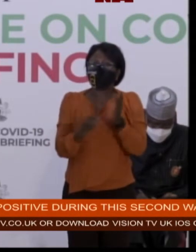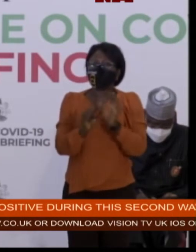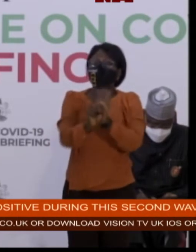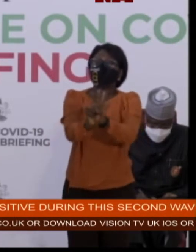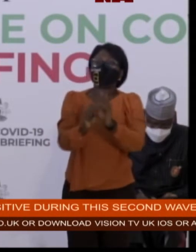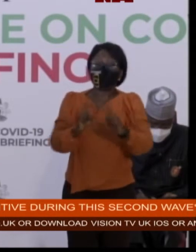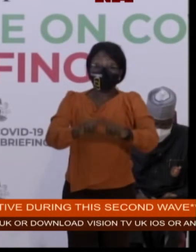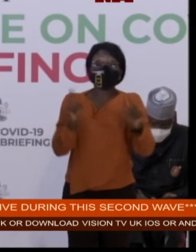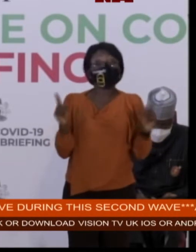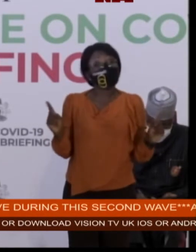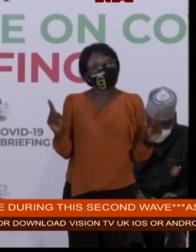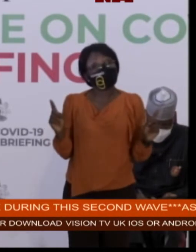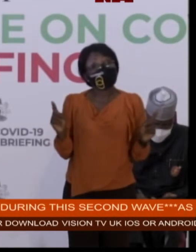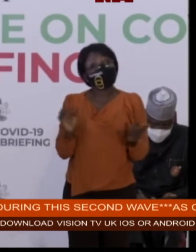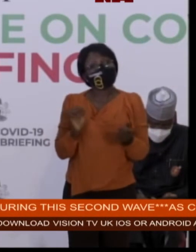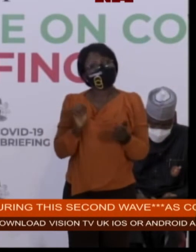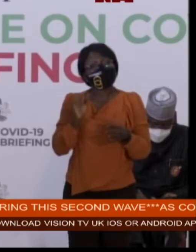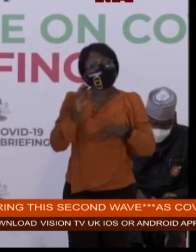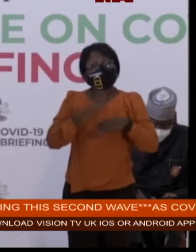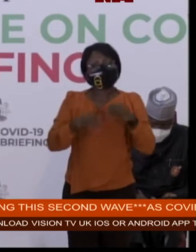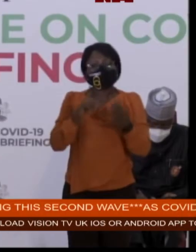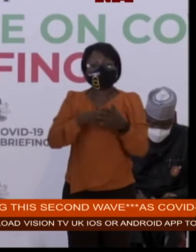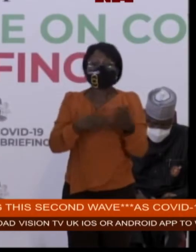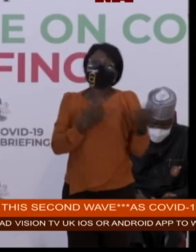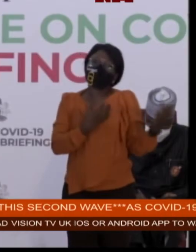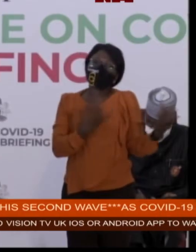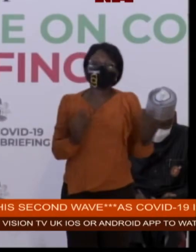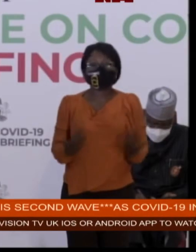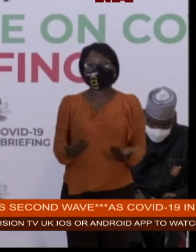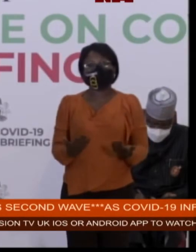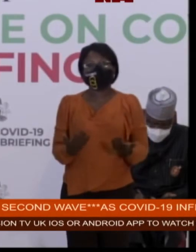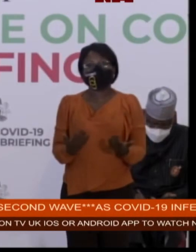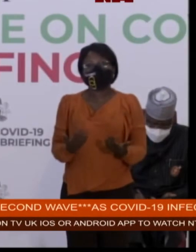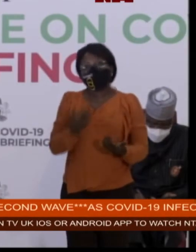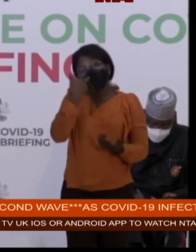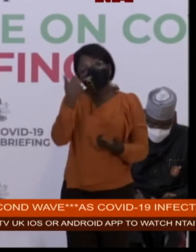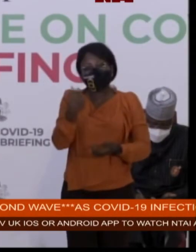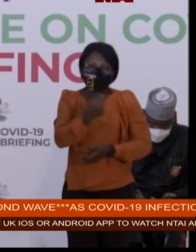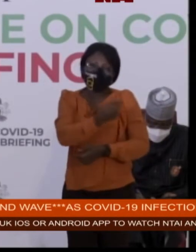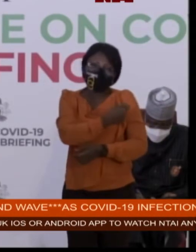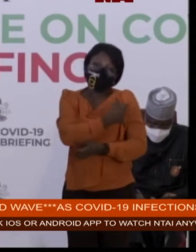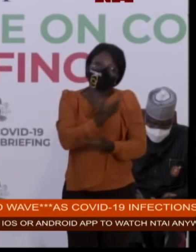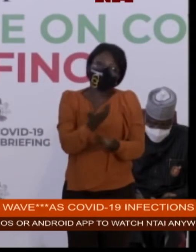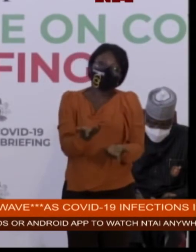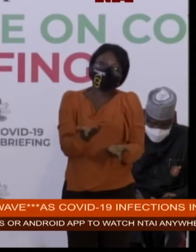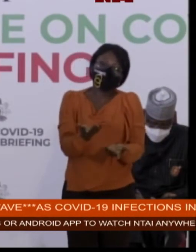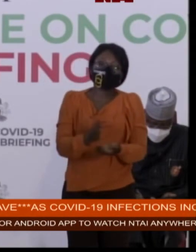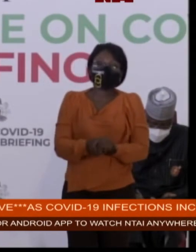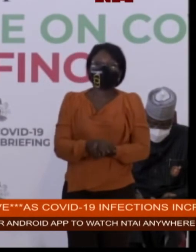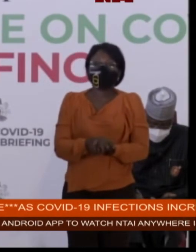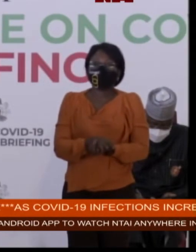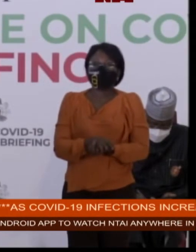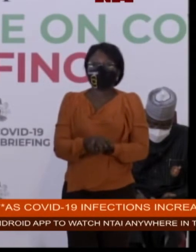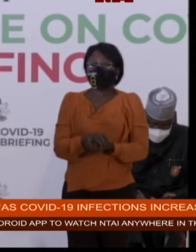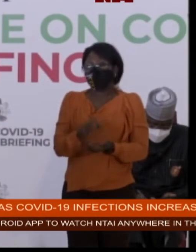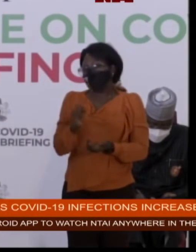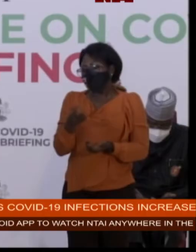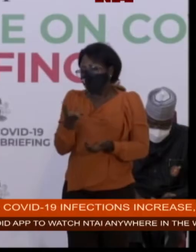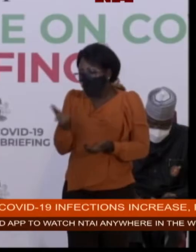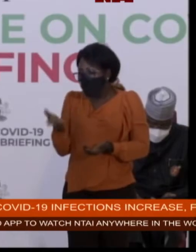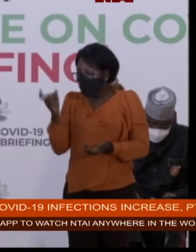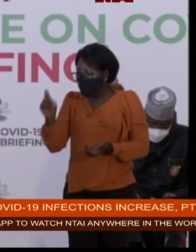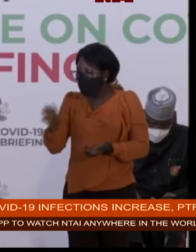well in drug administration. What we call idiosyncrasies, it may not be something that